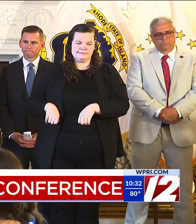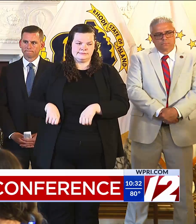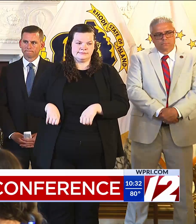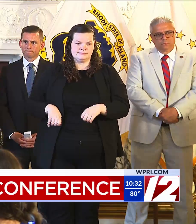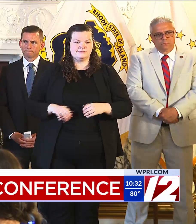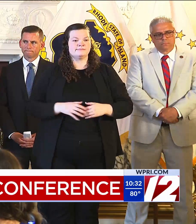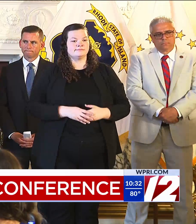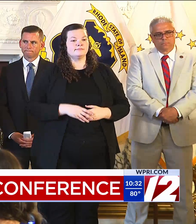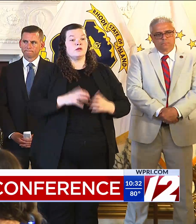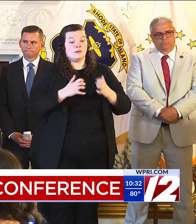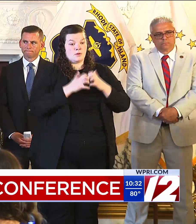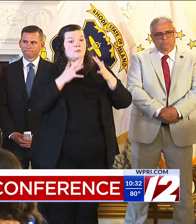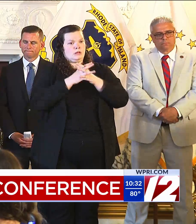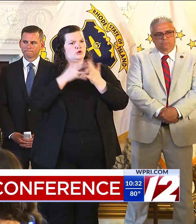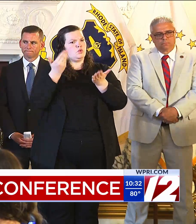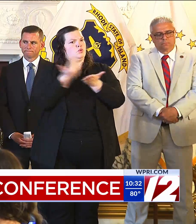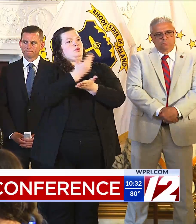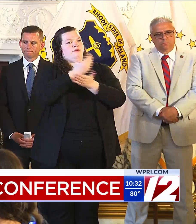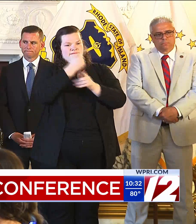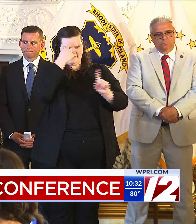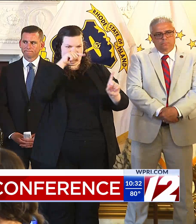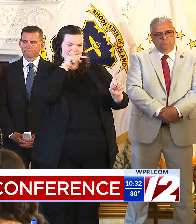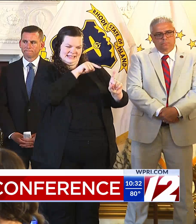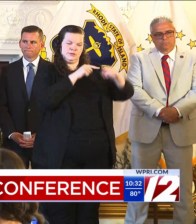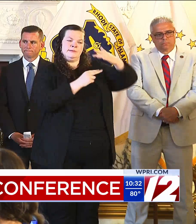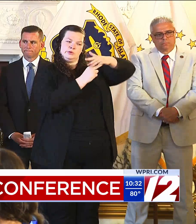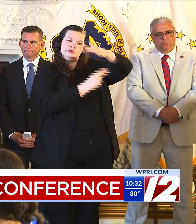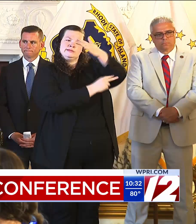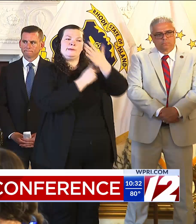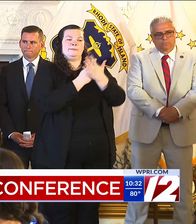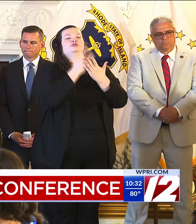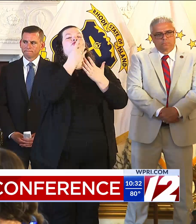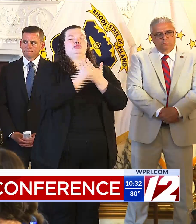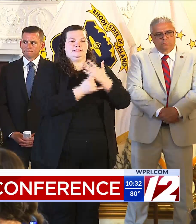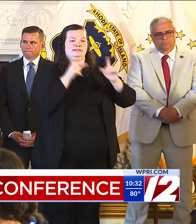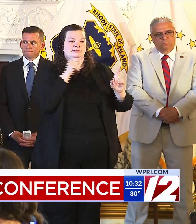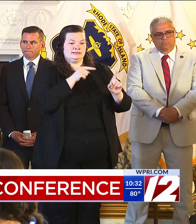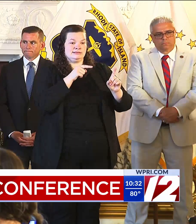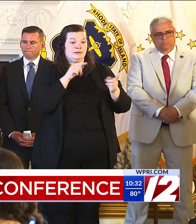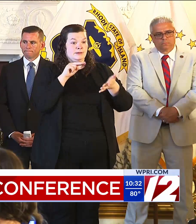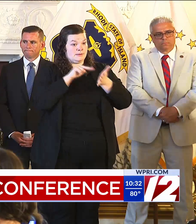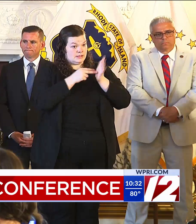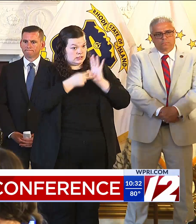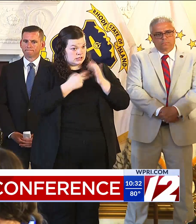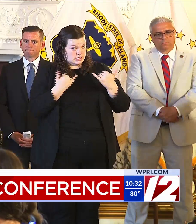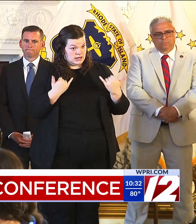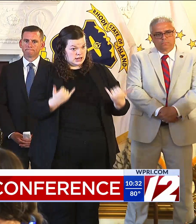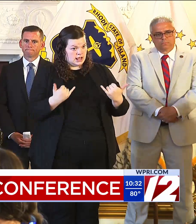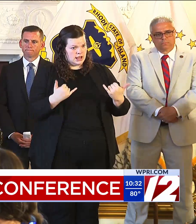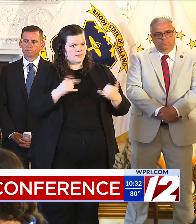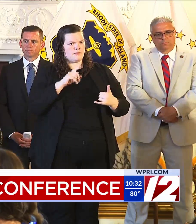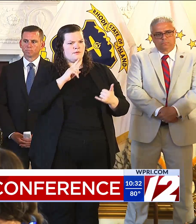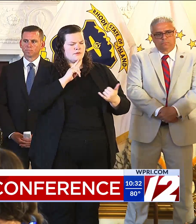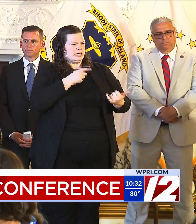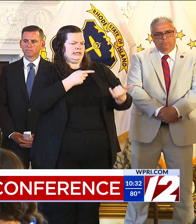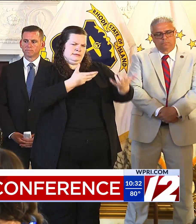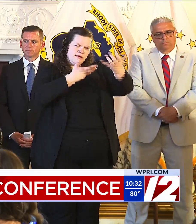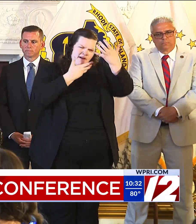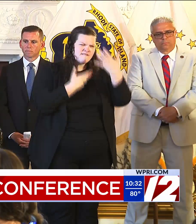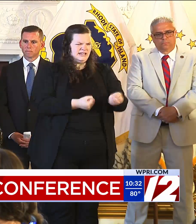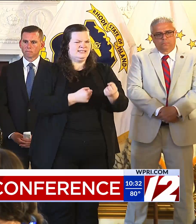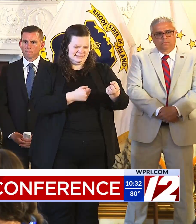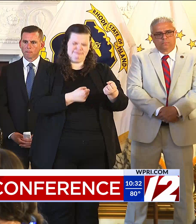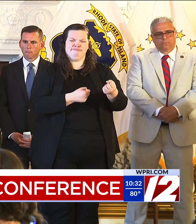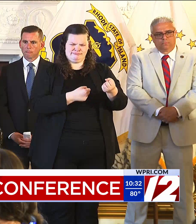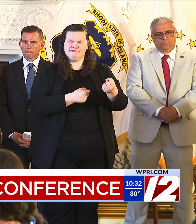brand new ones for this bridge, which assures us in a high level of surety to the folks in